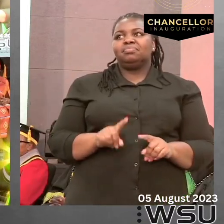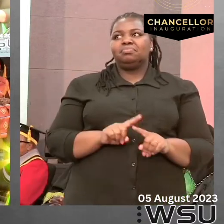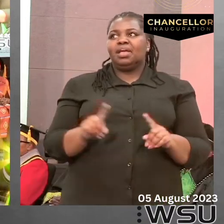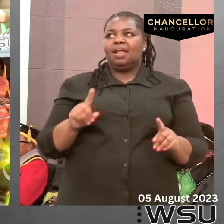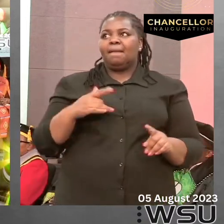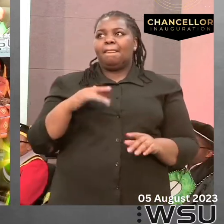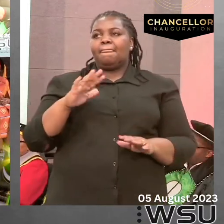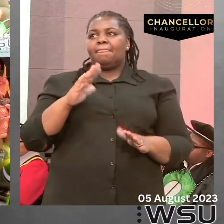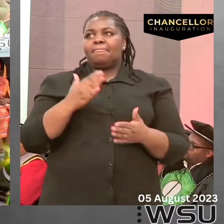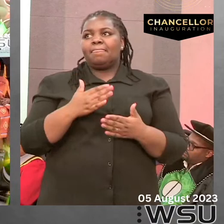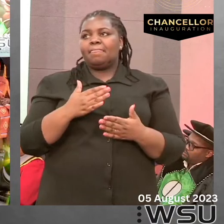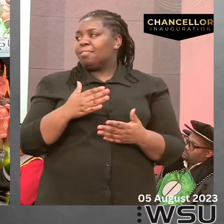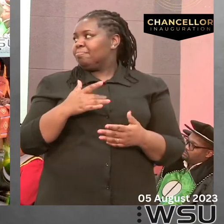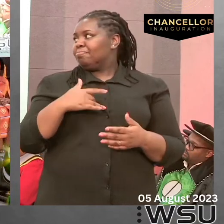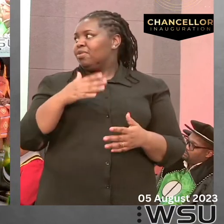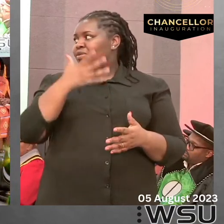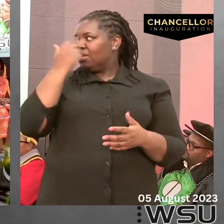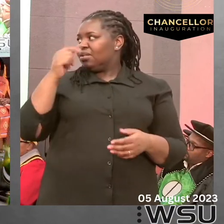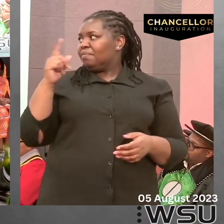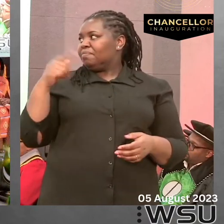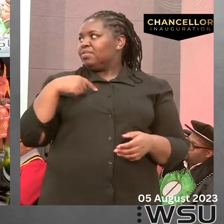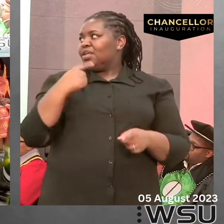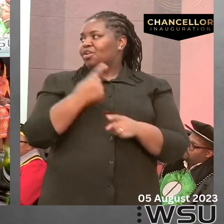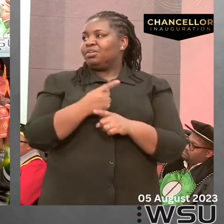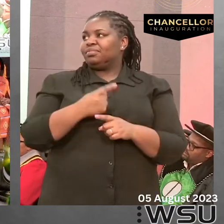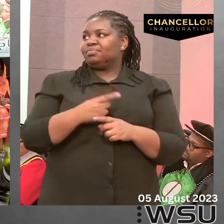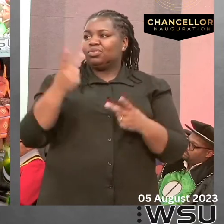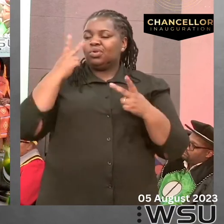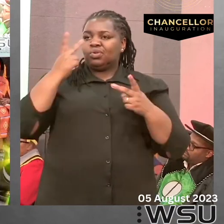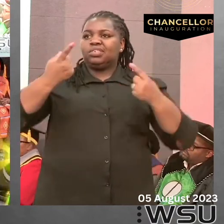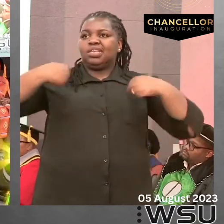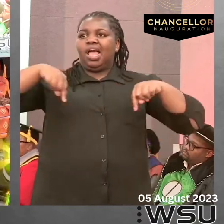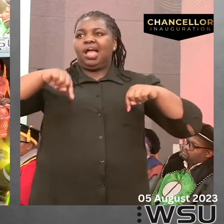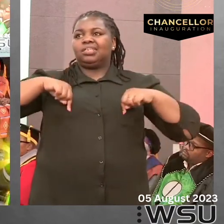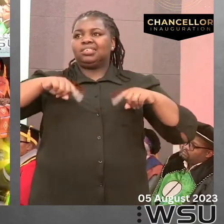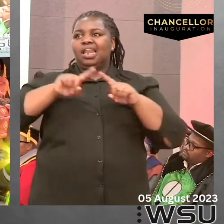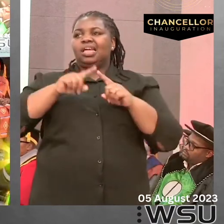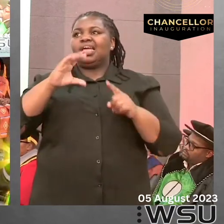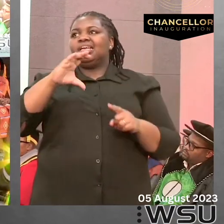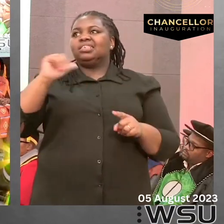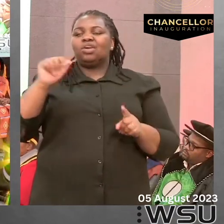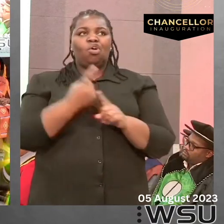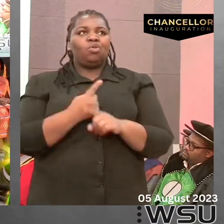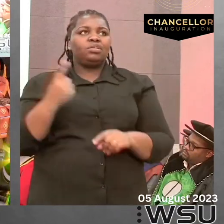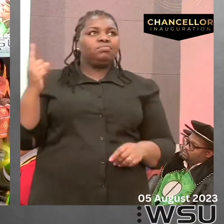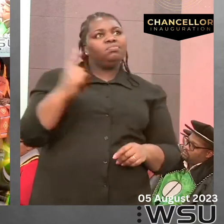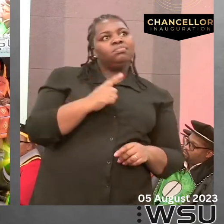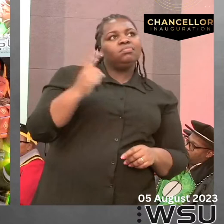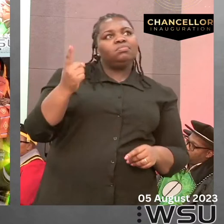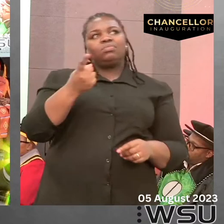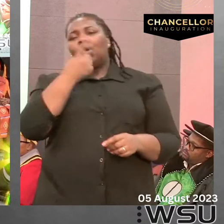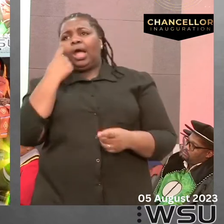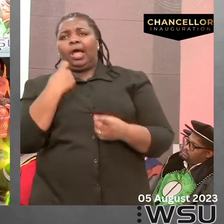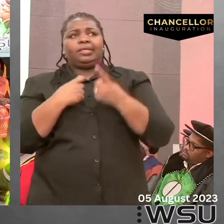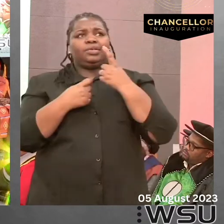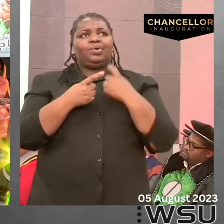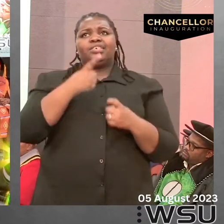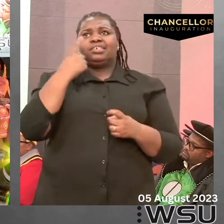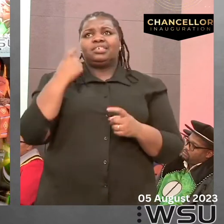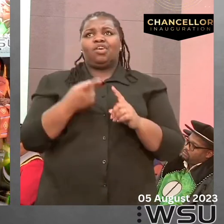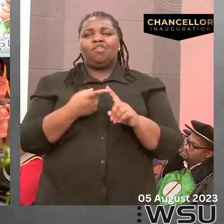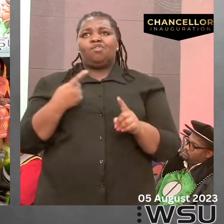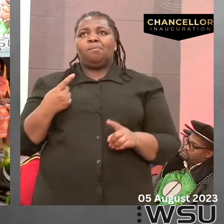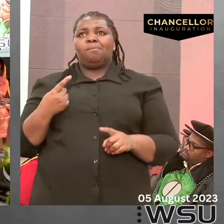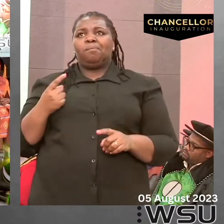unknowingly to the parents, she just likes seeing us as accountants coming in and out and asking questions